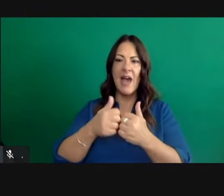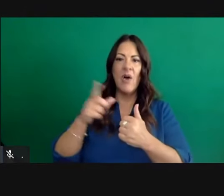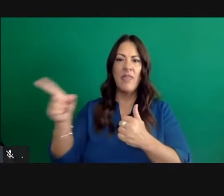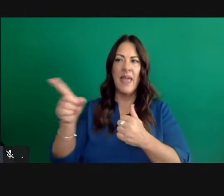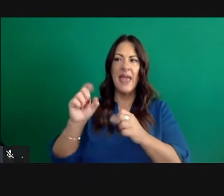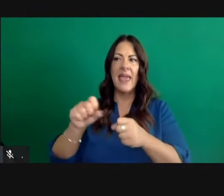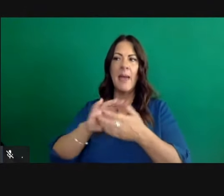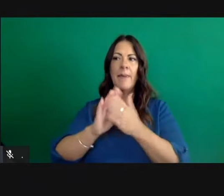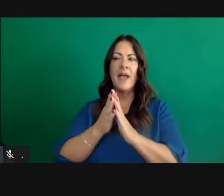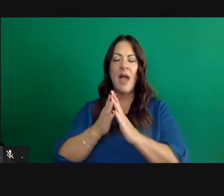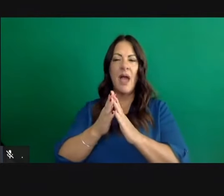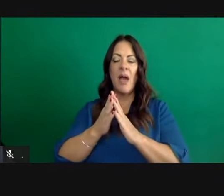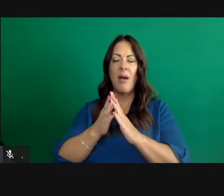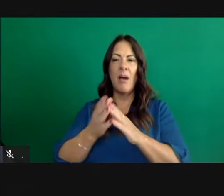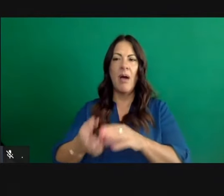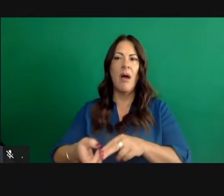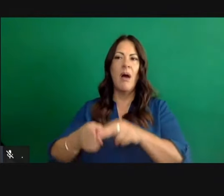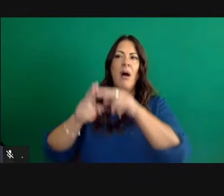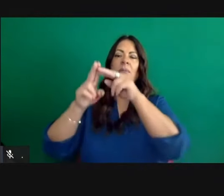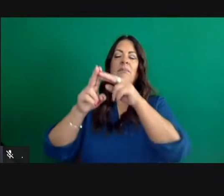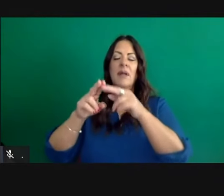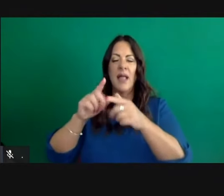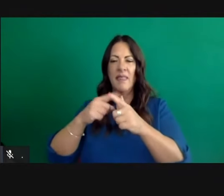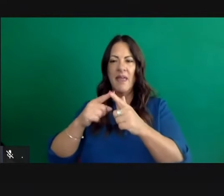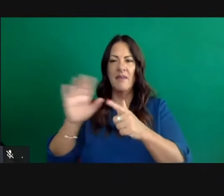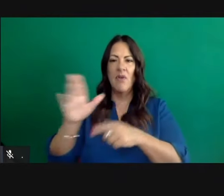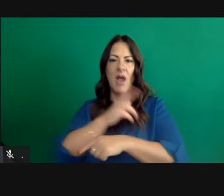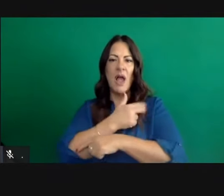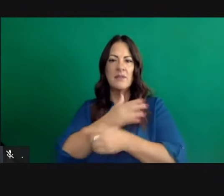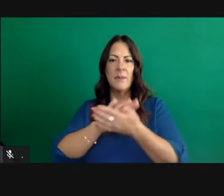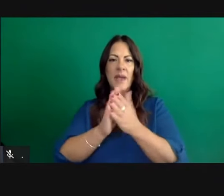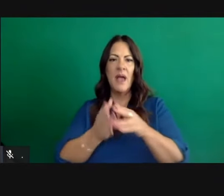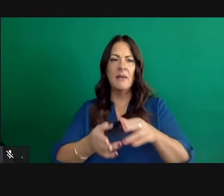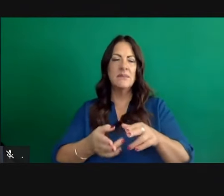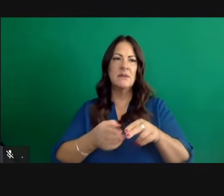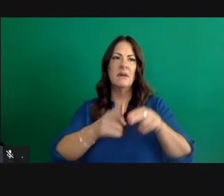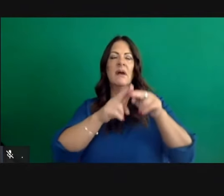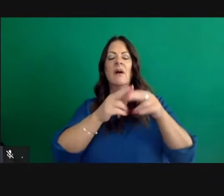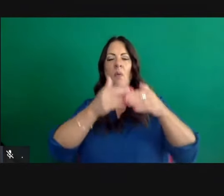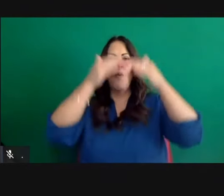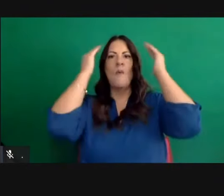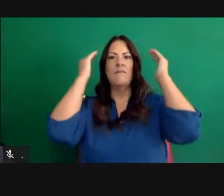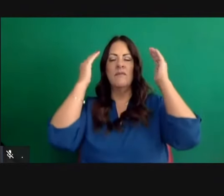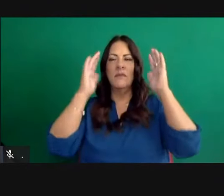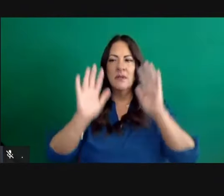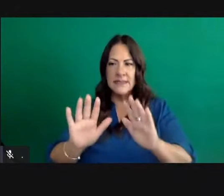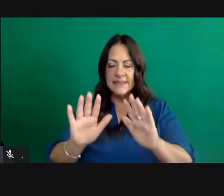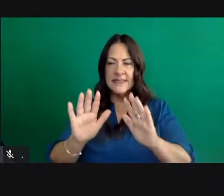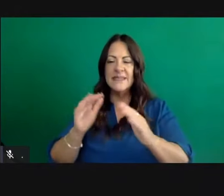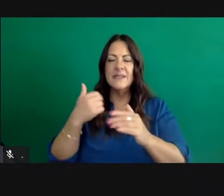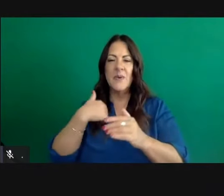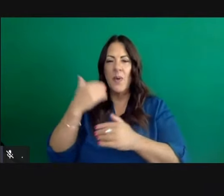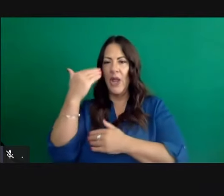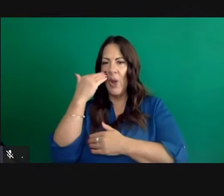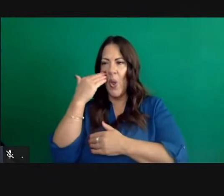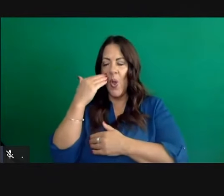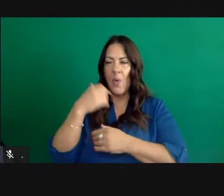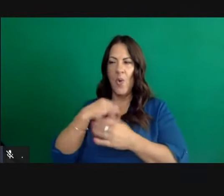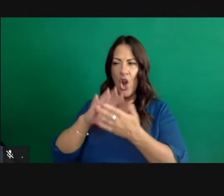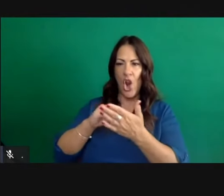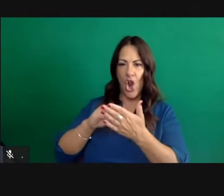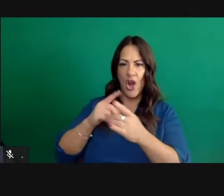their own healthcare delivery systems, that we've made the right choice and that this is where we'll be for the foreseeable